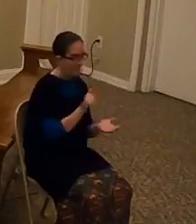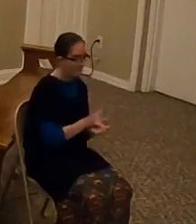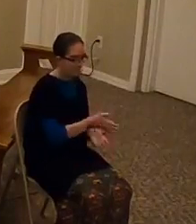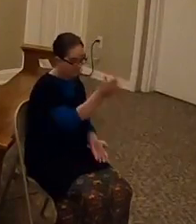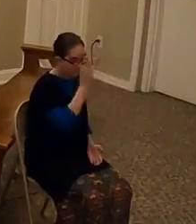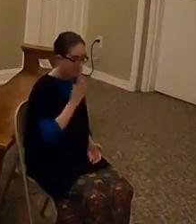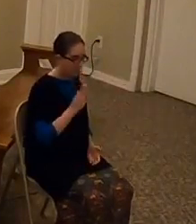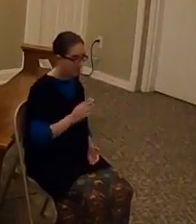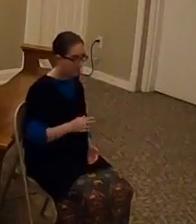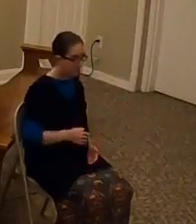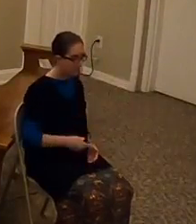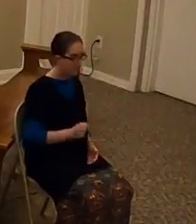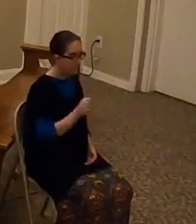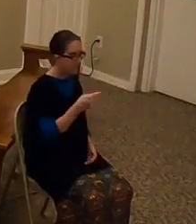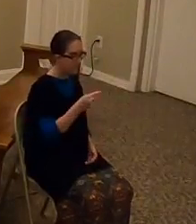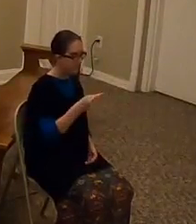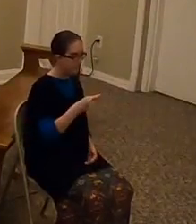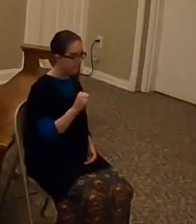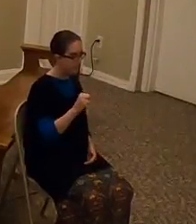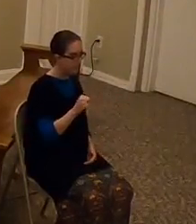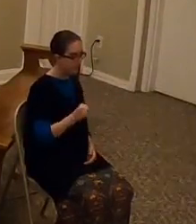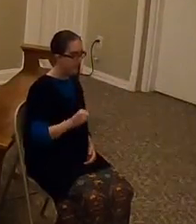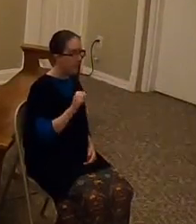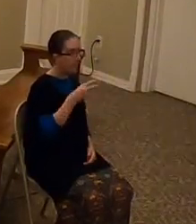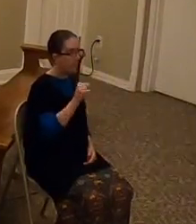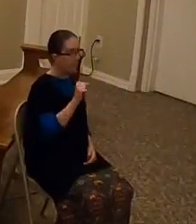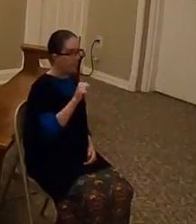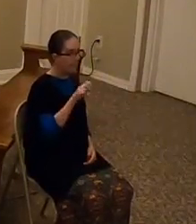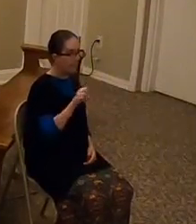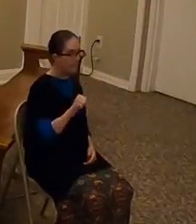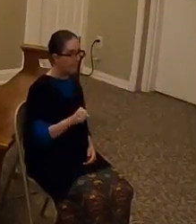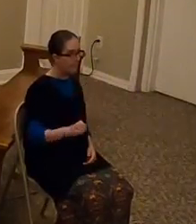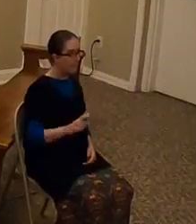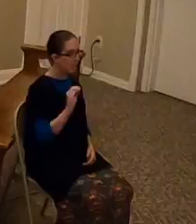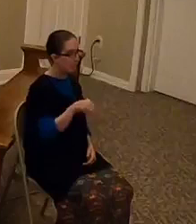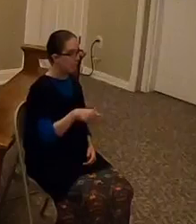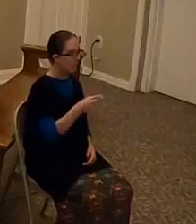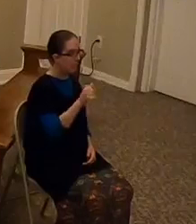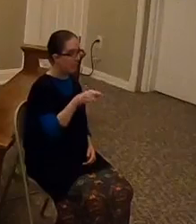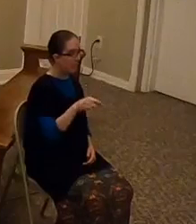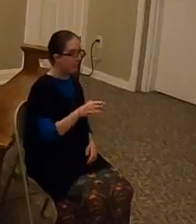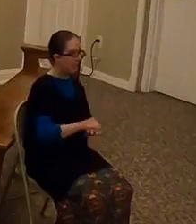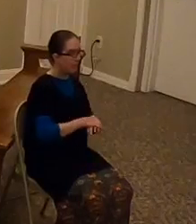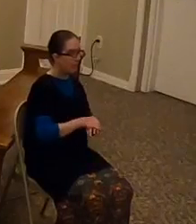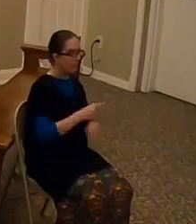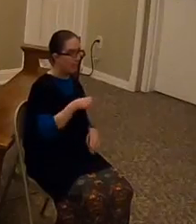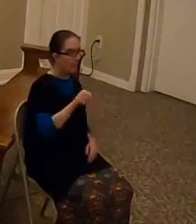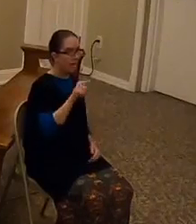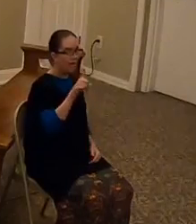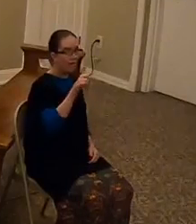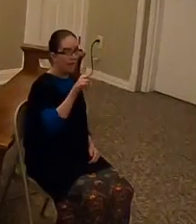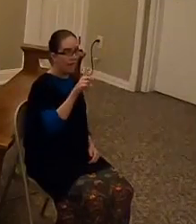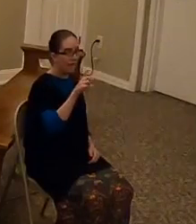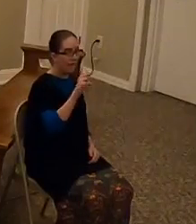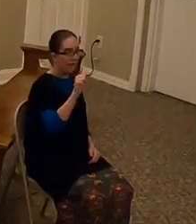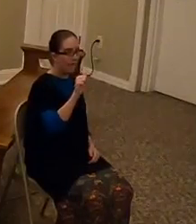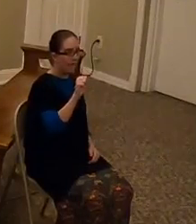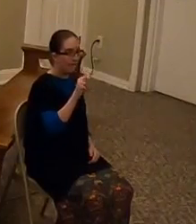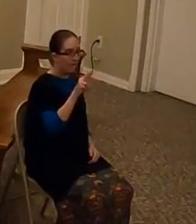that, God let thorns grow. God let thistles grow. And I believe that's when He put the little hairs on the back of the fig leaves. Amen.